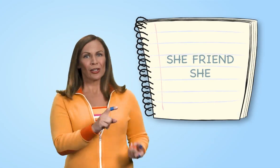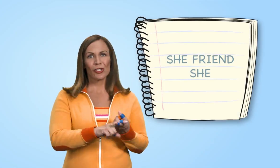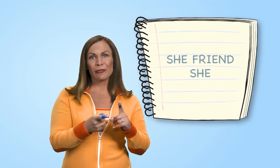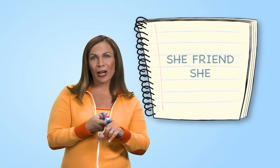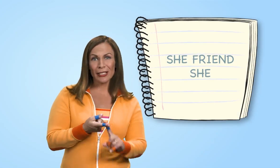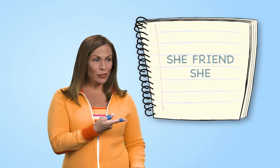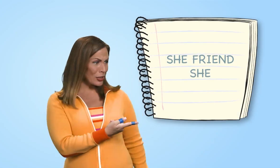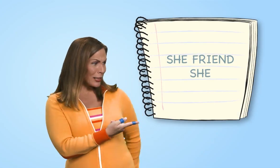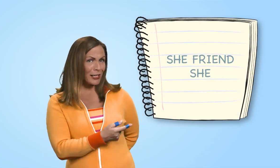She friend, she?